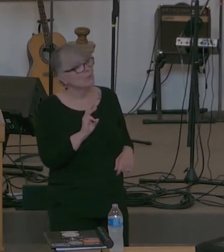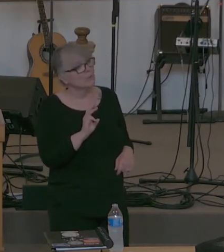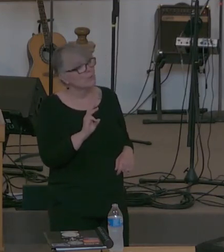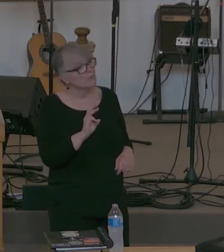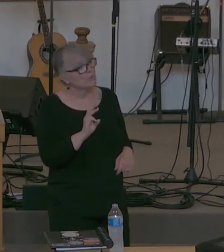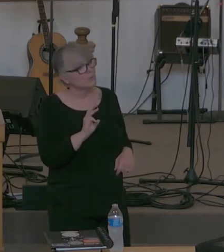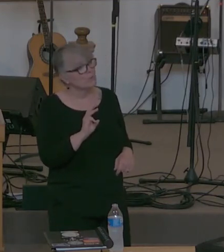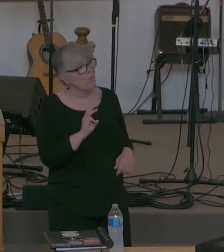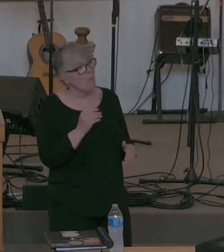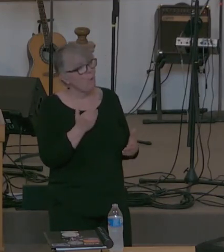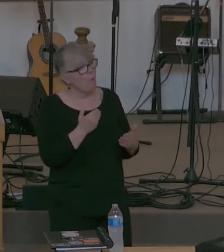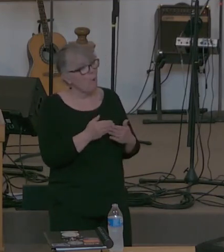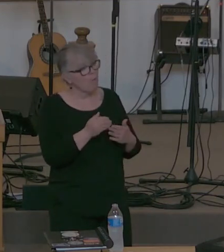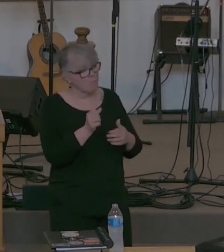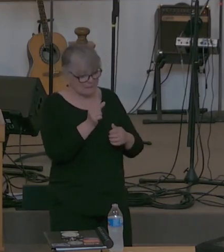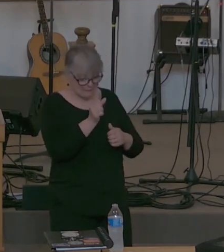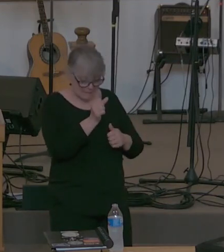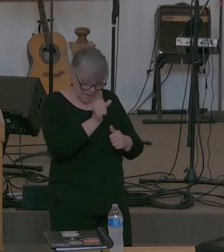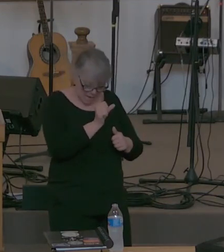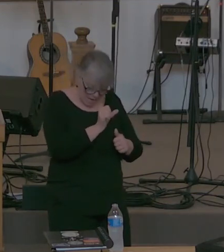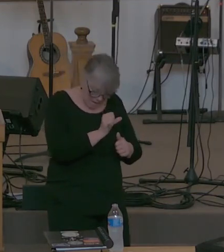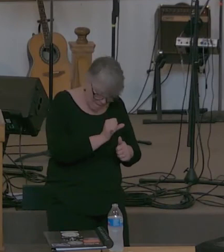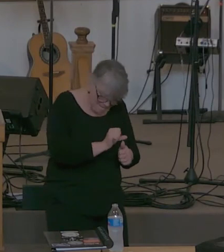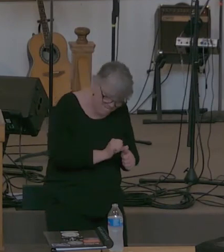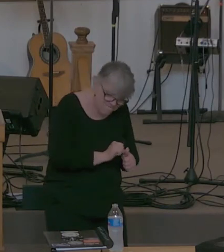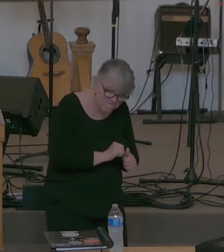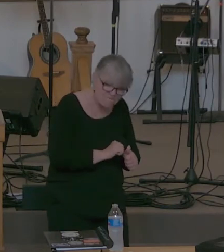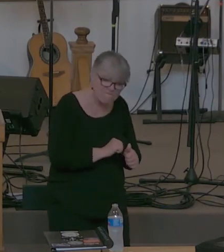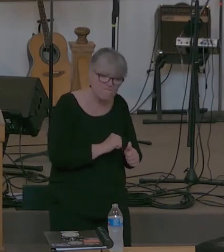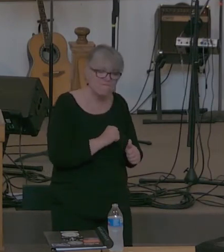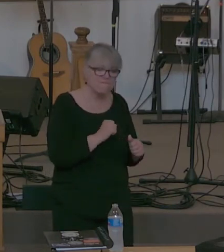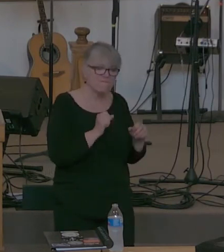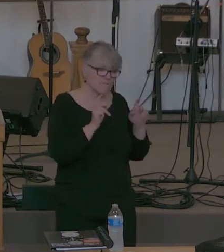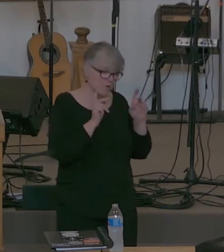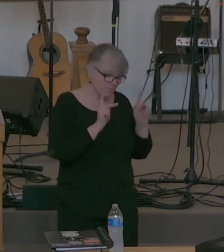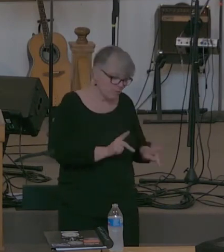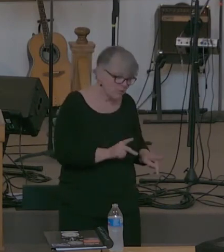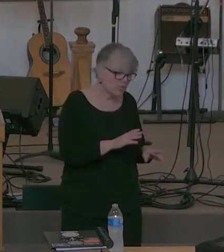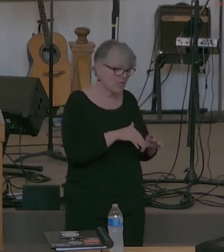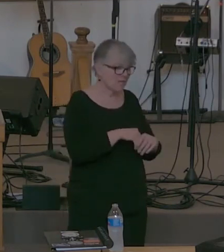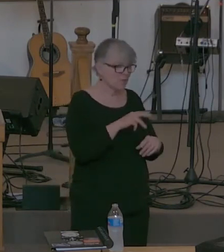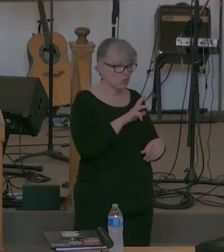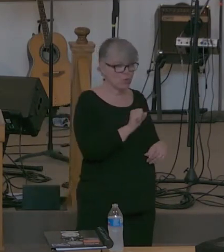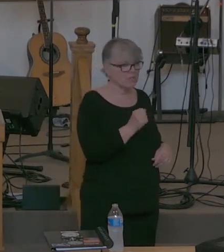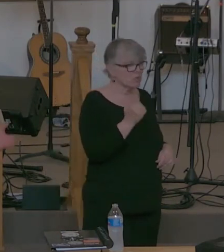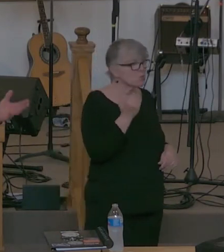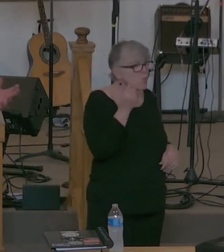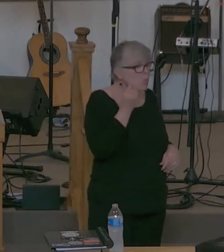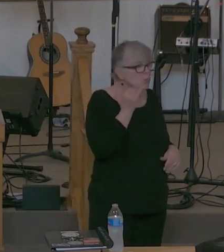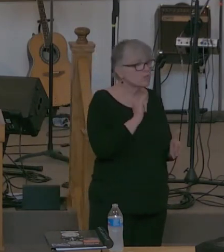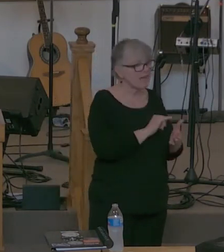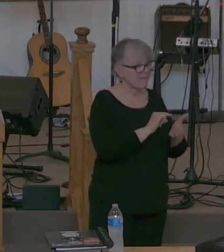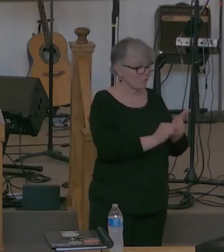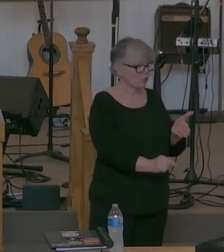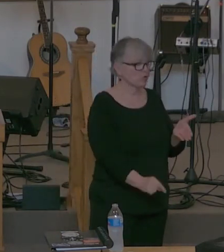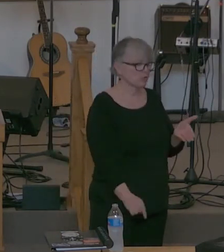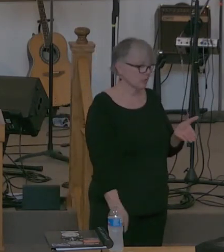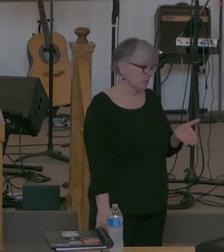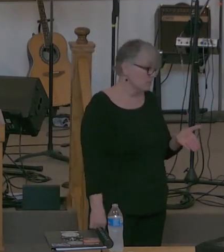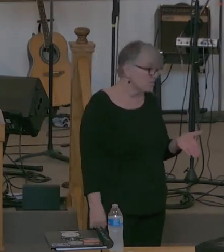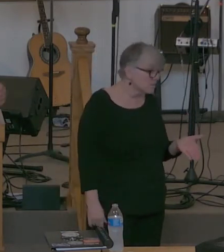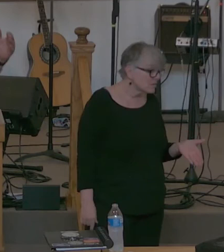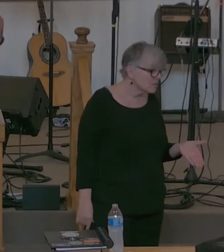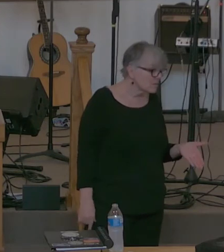almost everybody in the United States knows John 3:16. It's